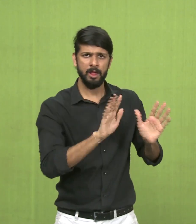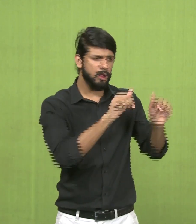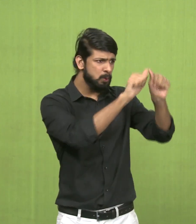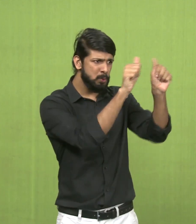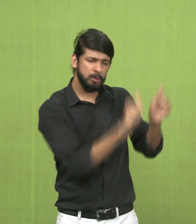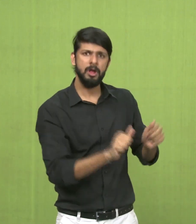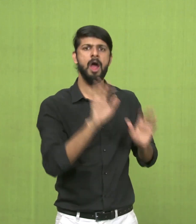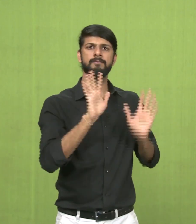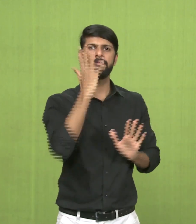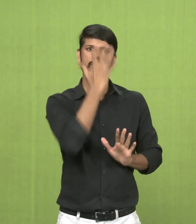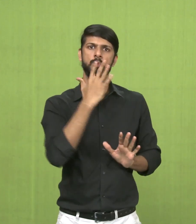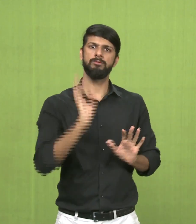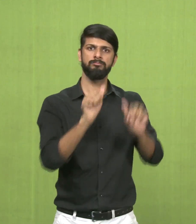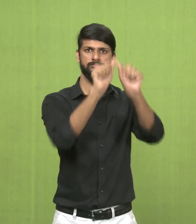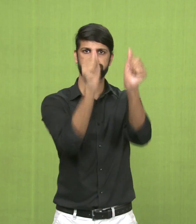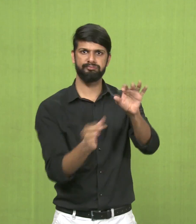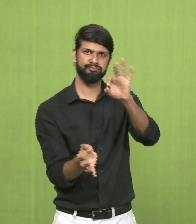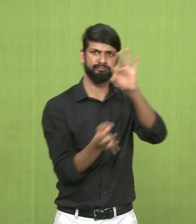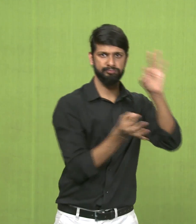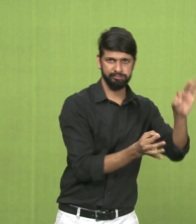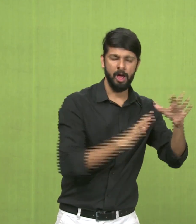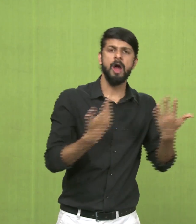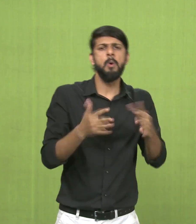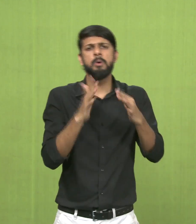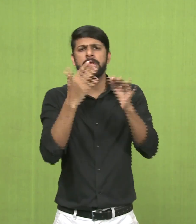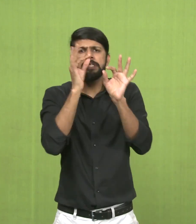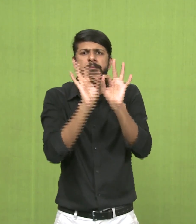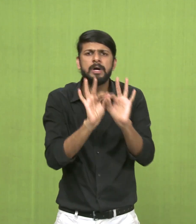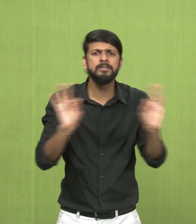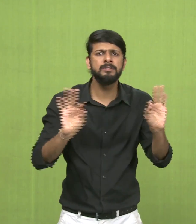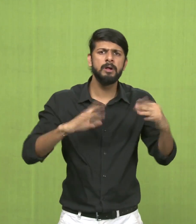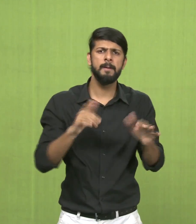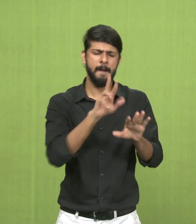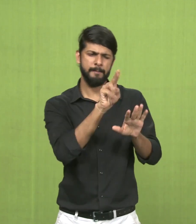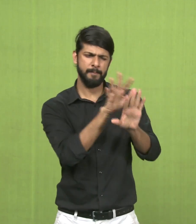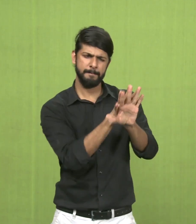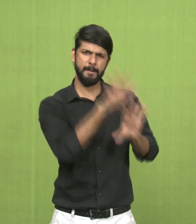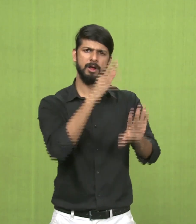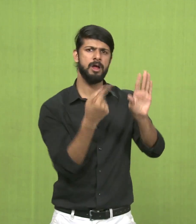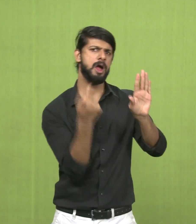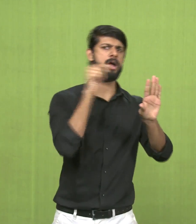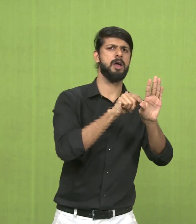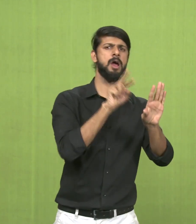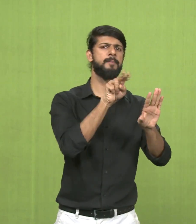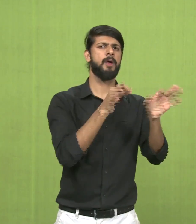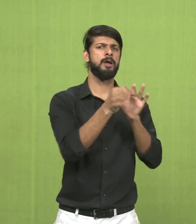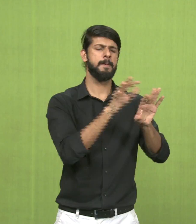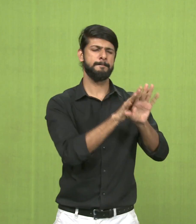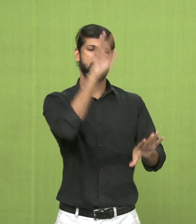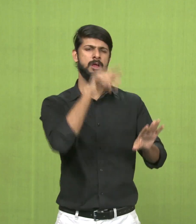Illustrations can be realistic, can be simplified, can be abstract,